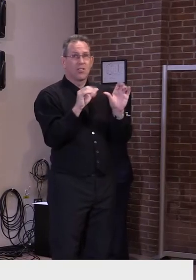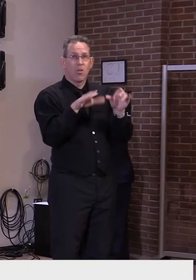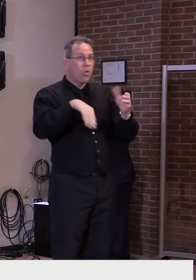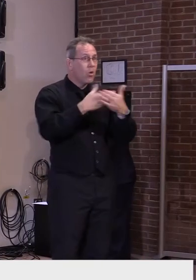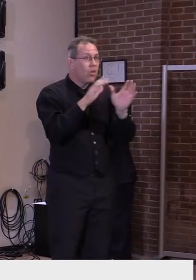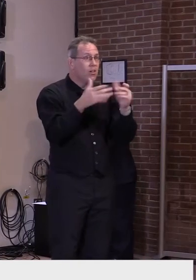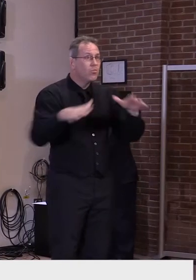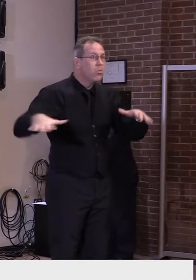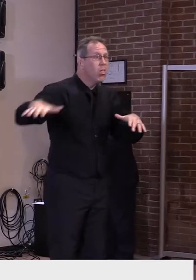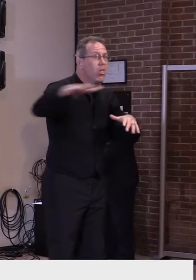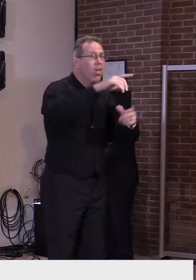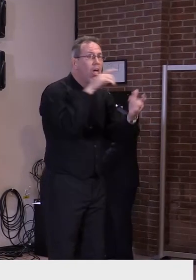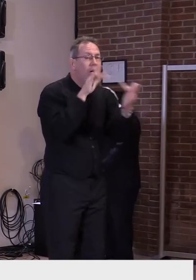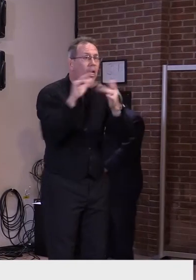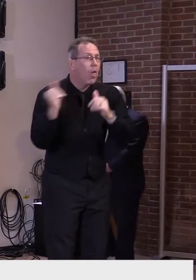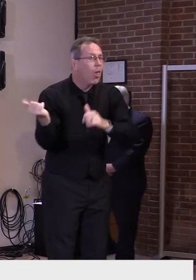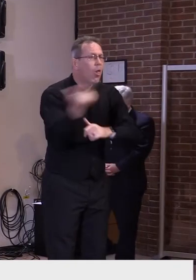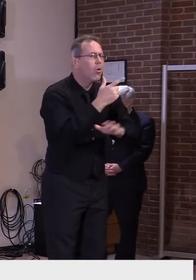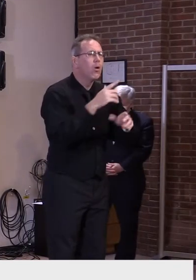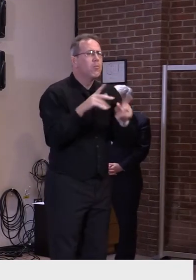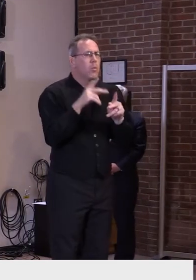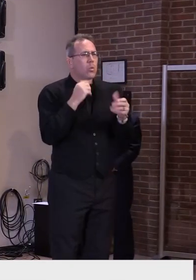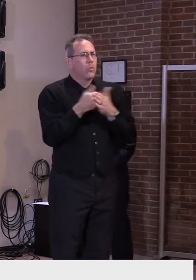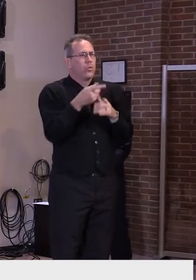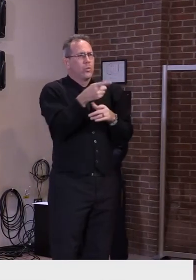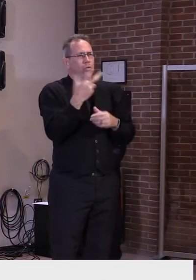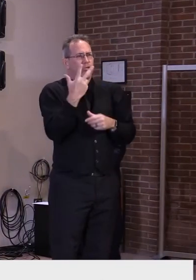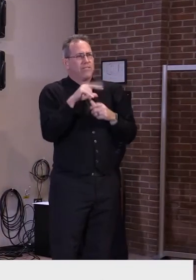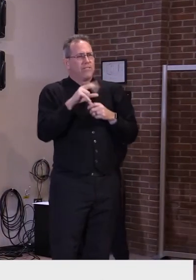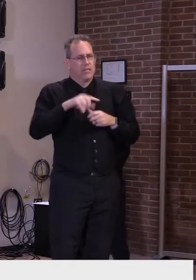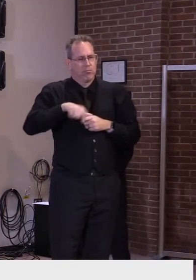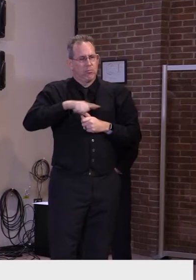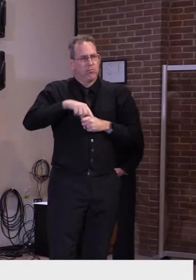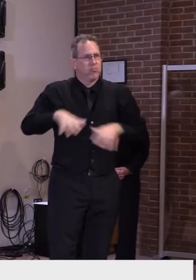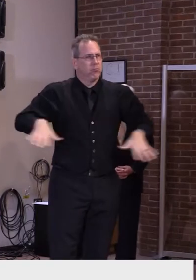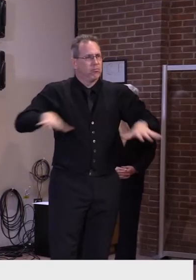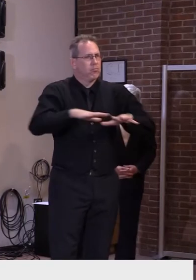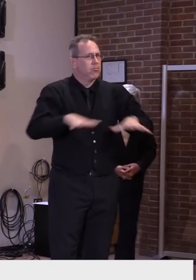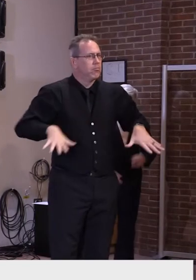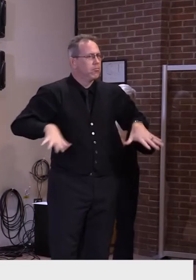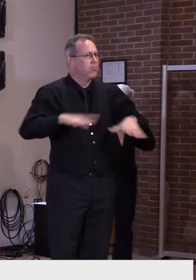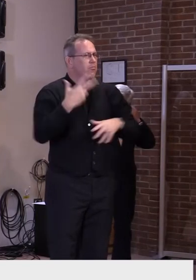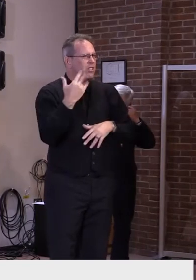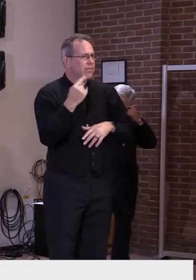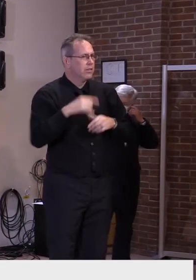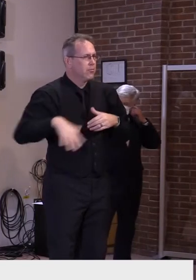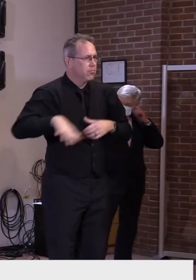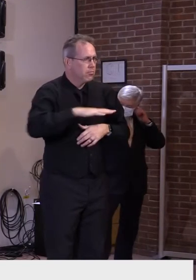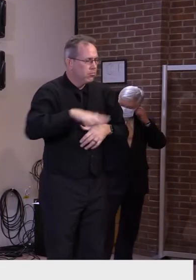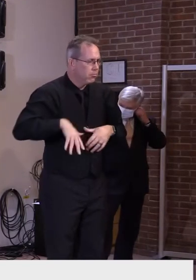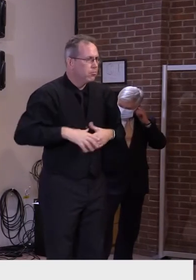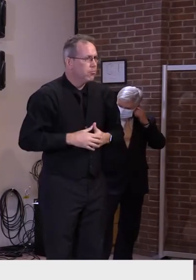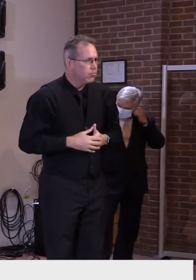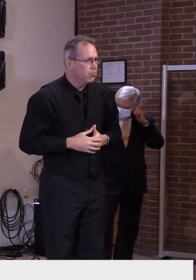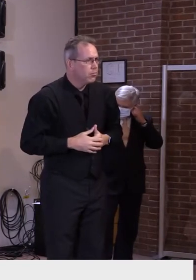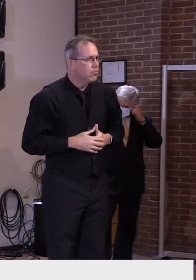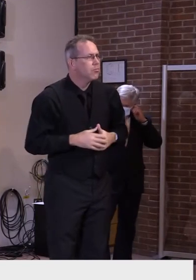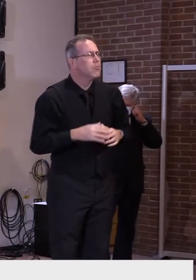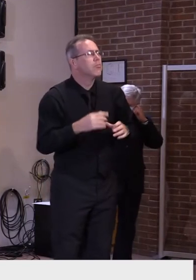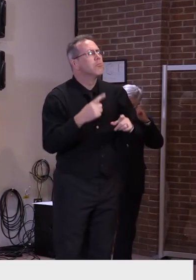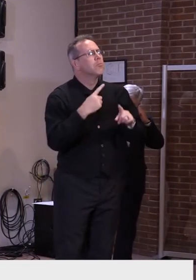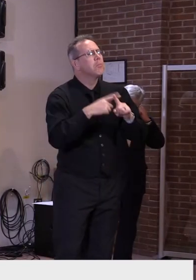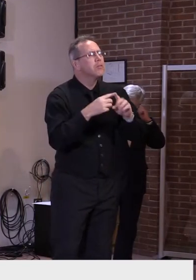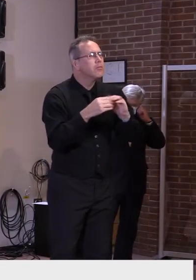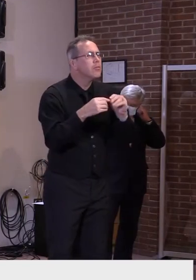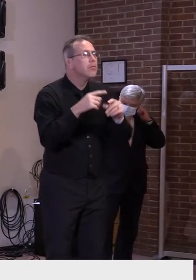That what I've seen is a success pattern there is really requiring and utilizing sort of the non-clinical staff of schools.